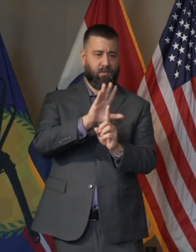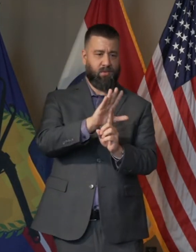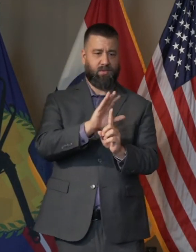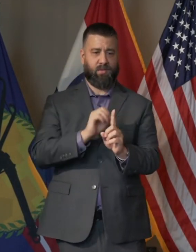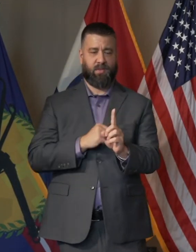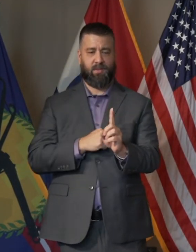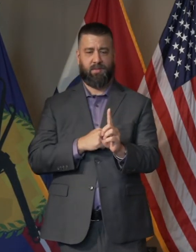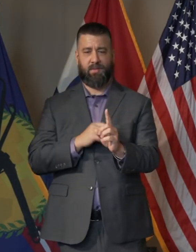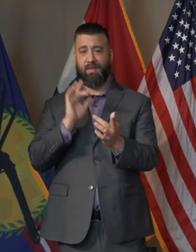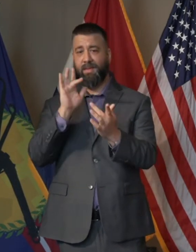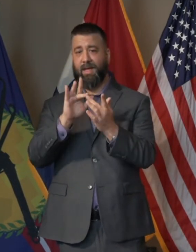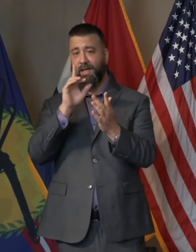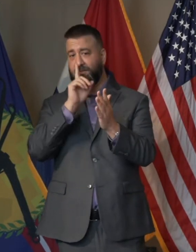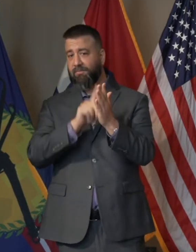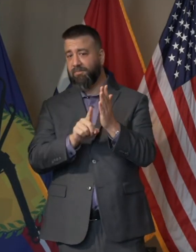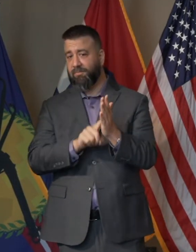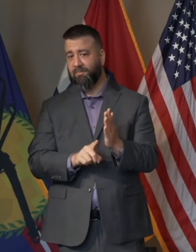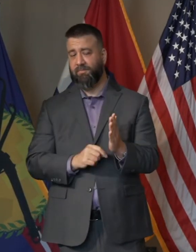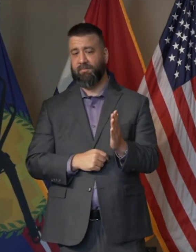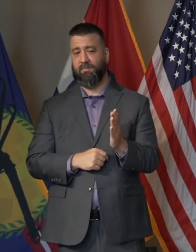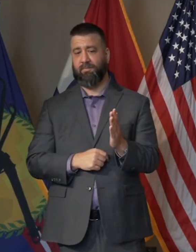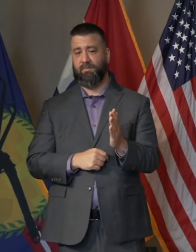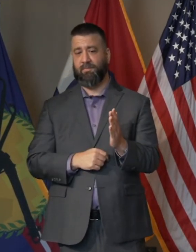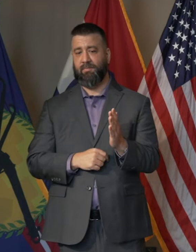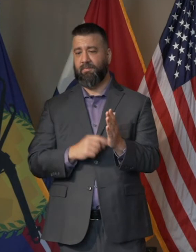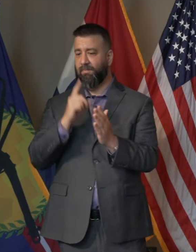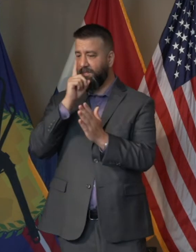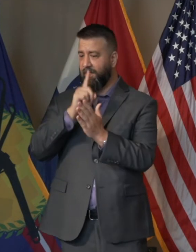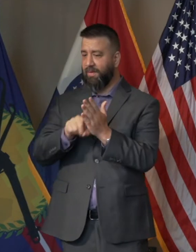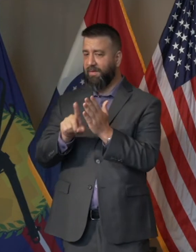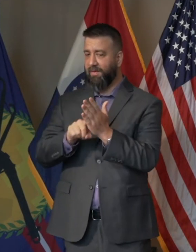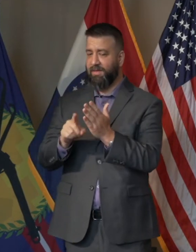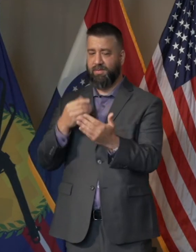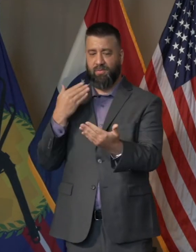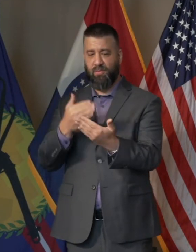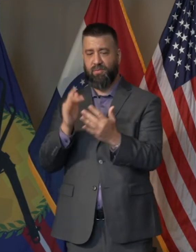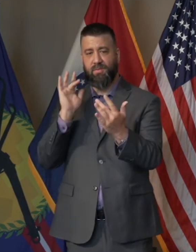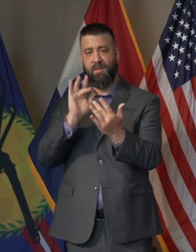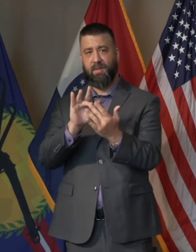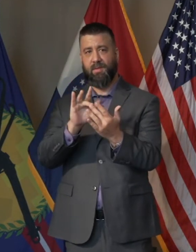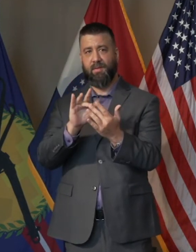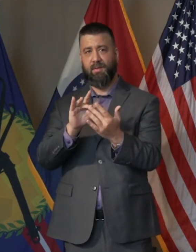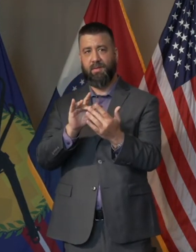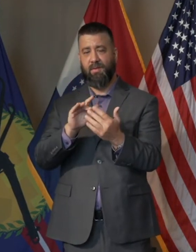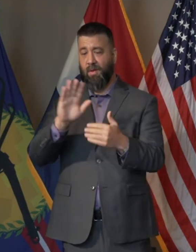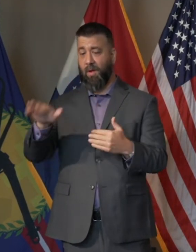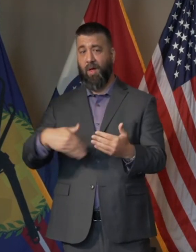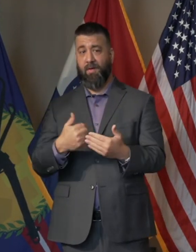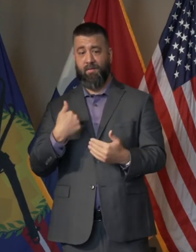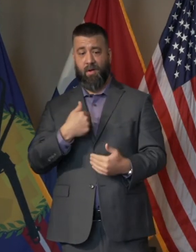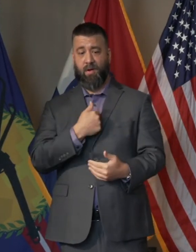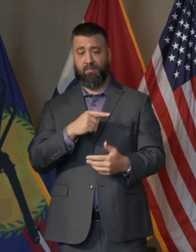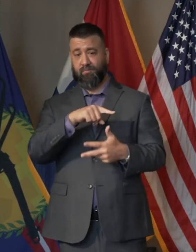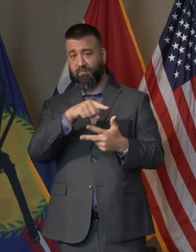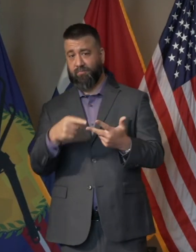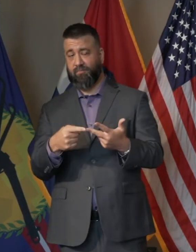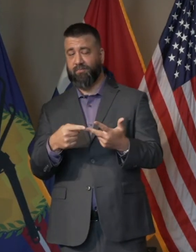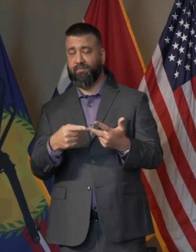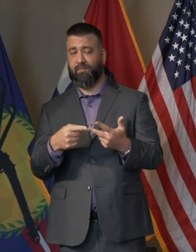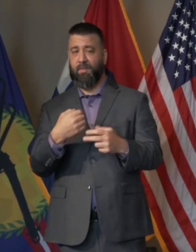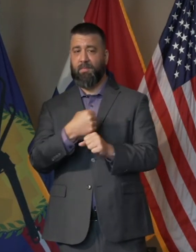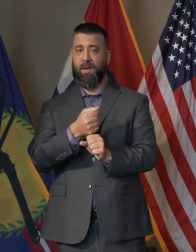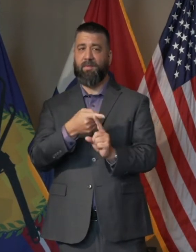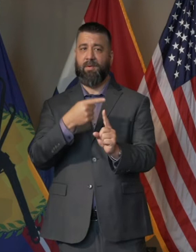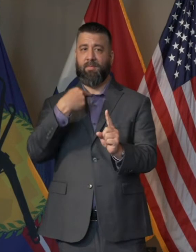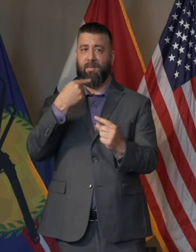case investigations, from investigations of close contacts. And all of our recommendations are made by our public